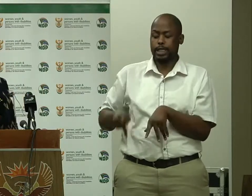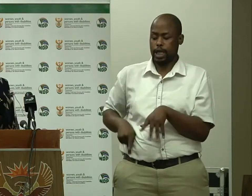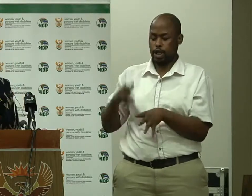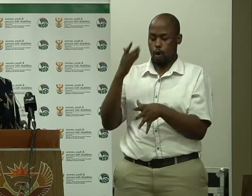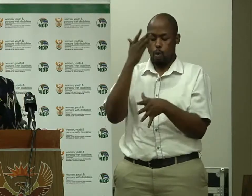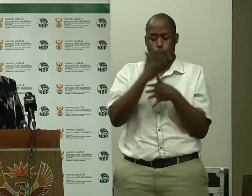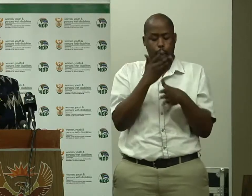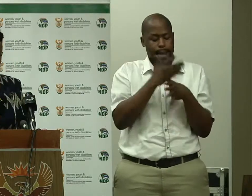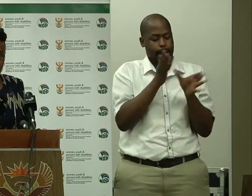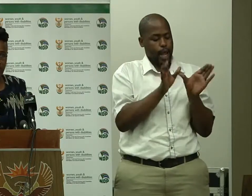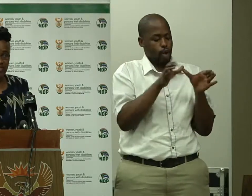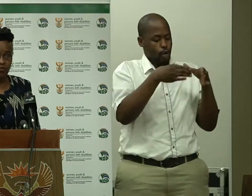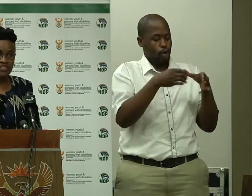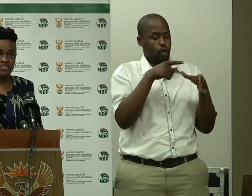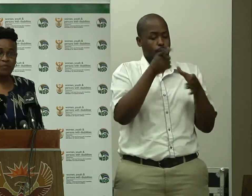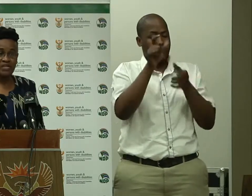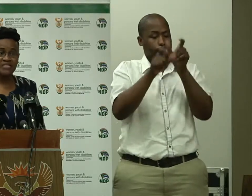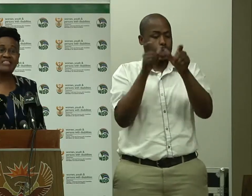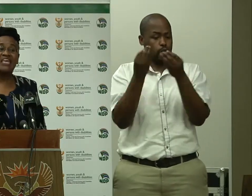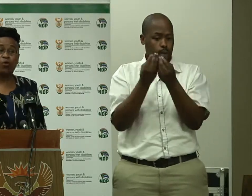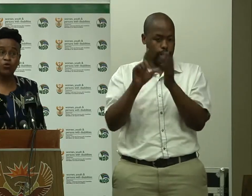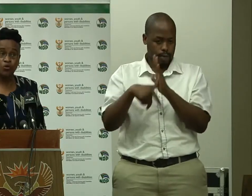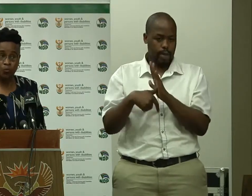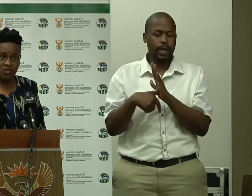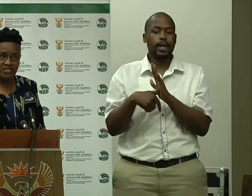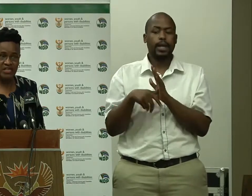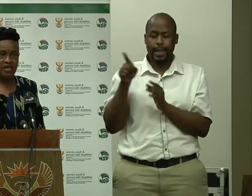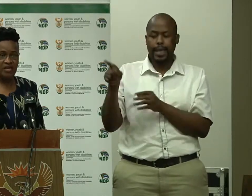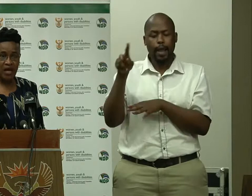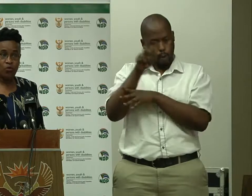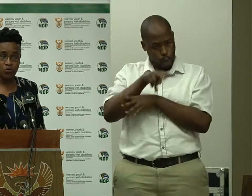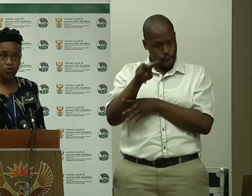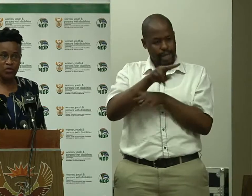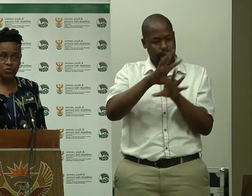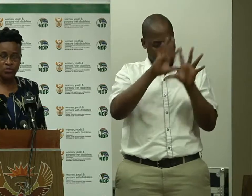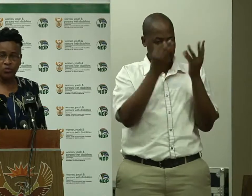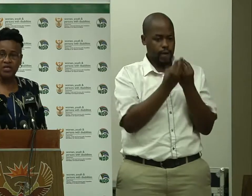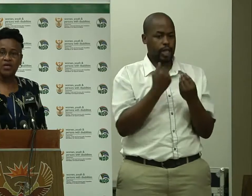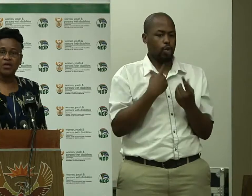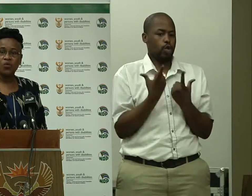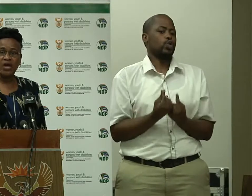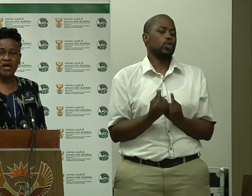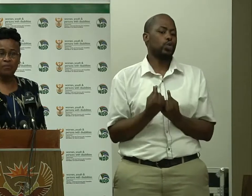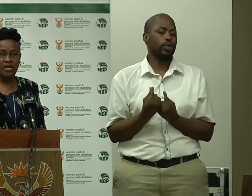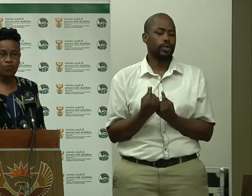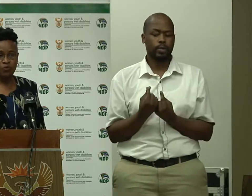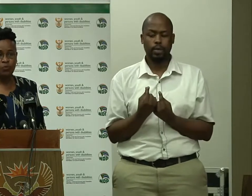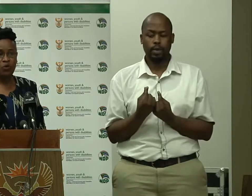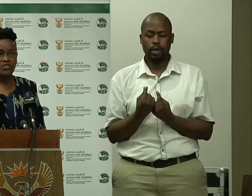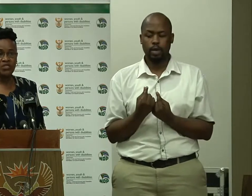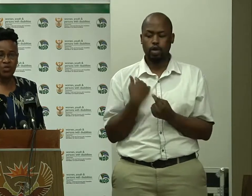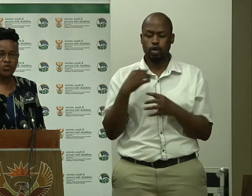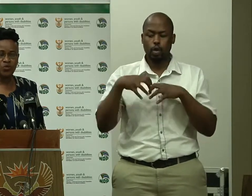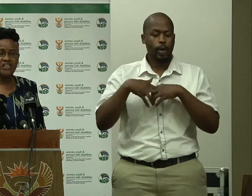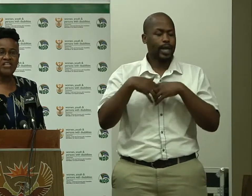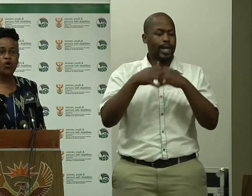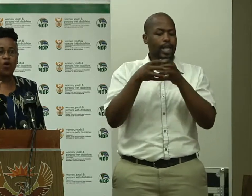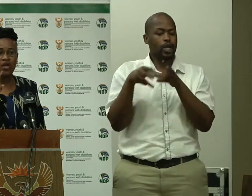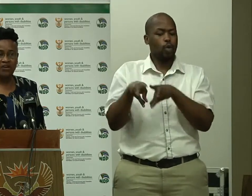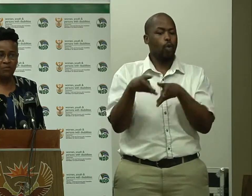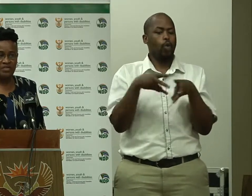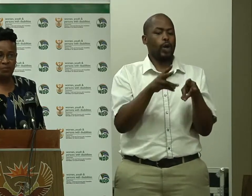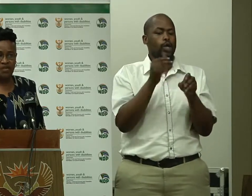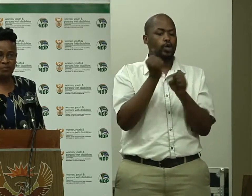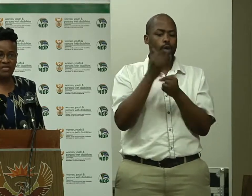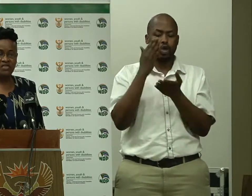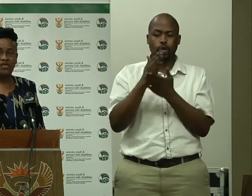group for persons with disabilities, they also monitor. Now also what we're doing, we are coming up with policy to ensure that